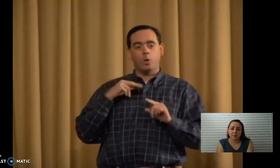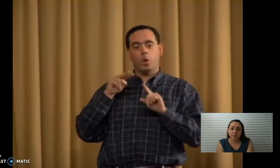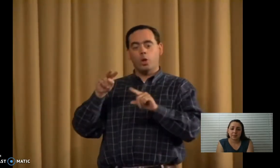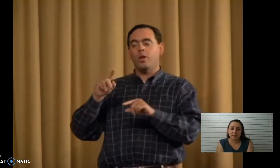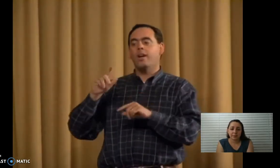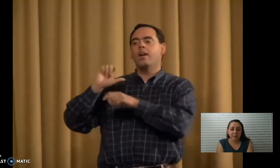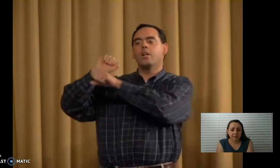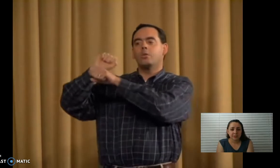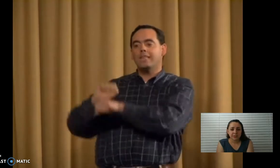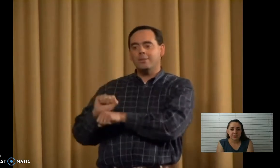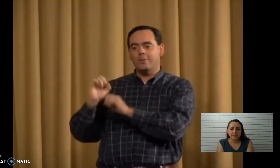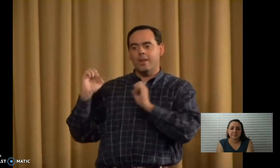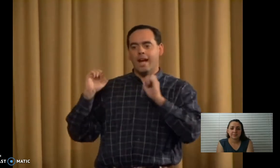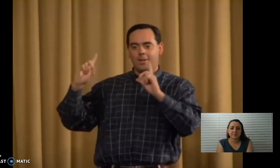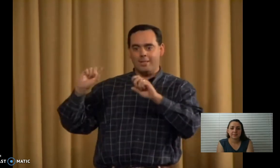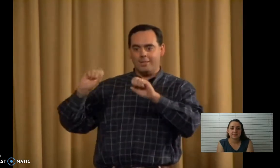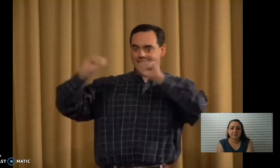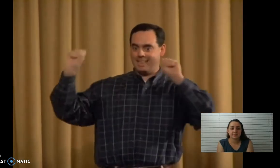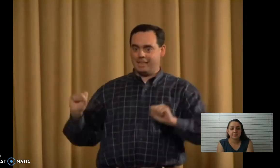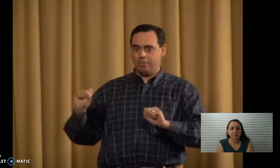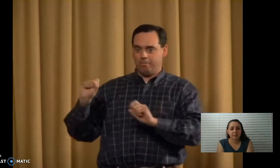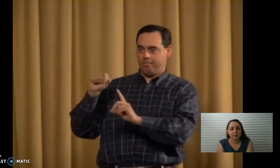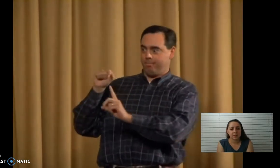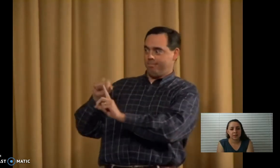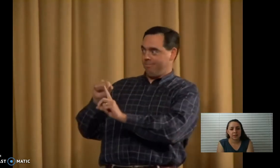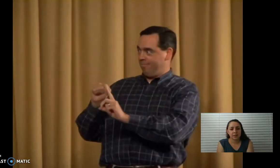but is that the best school for these children?